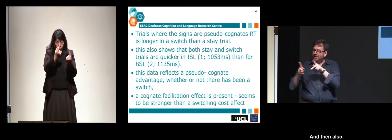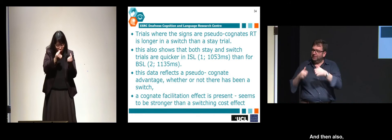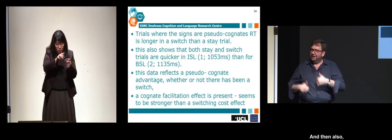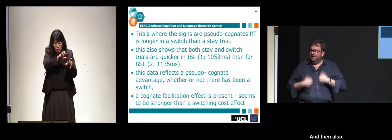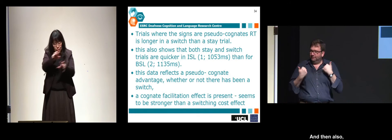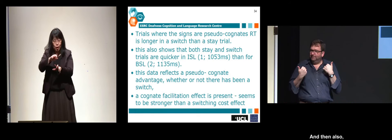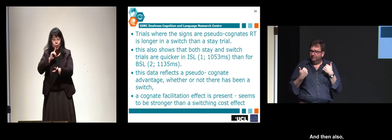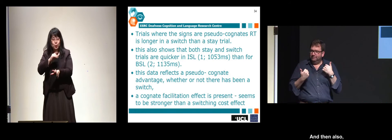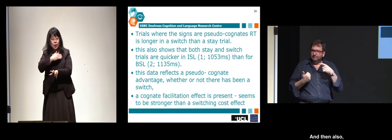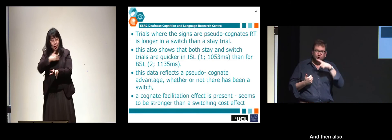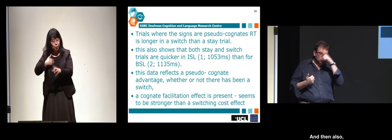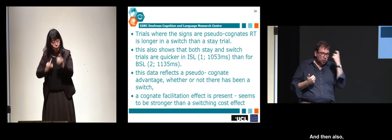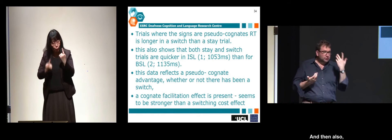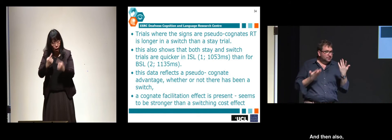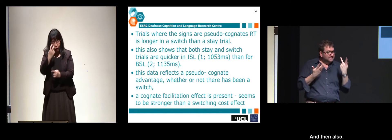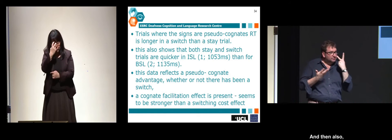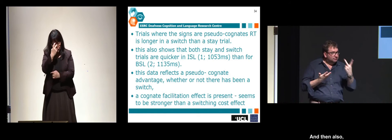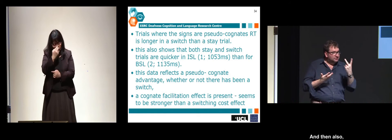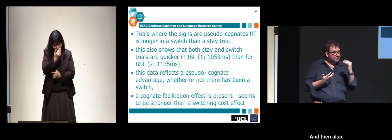we need to